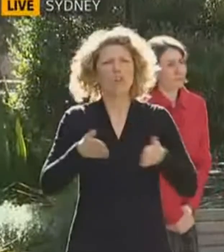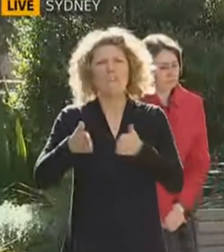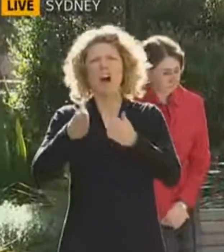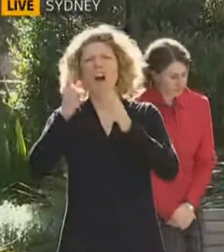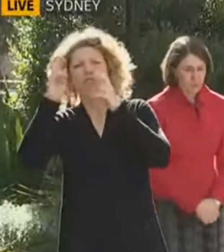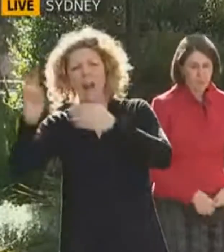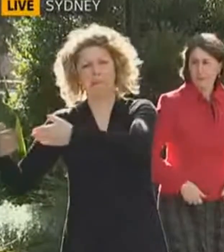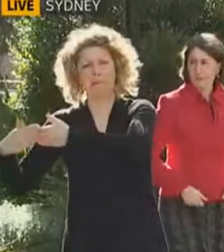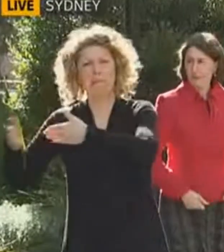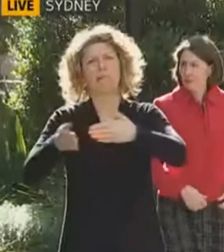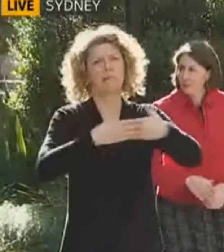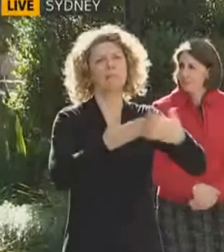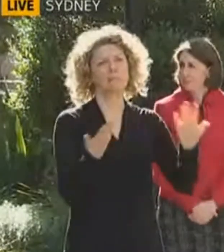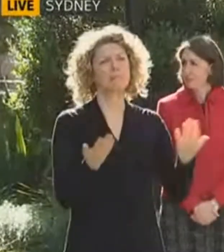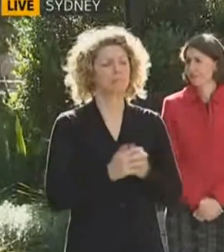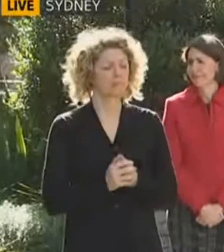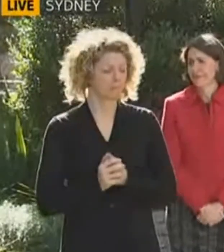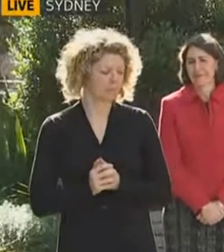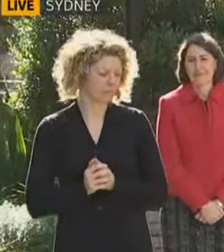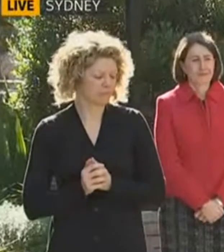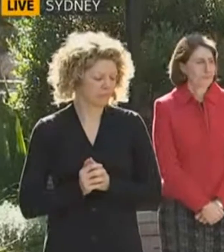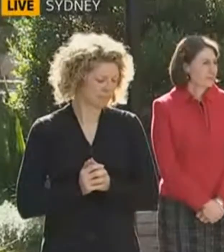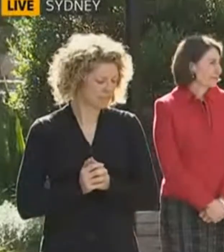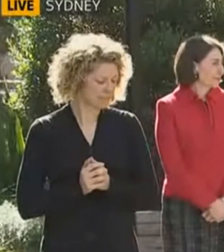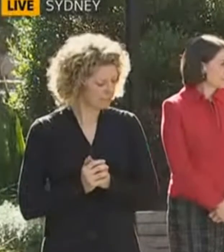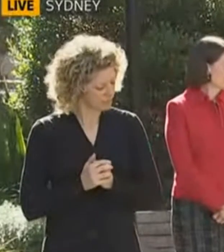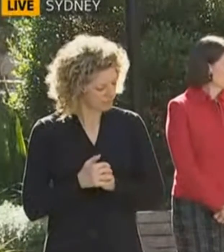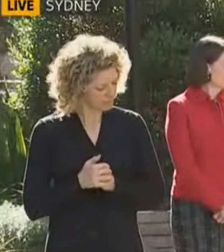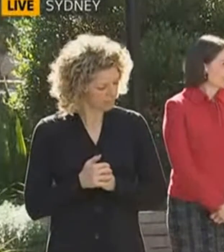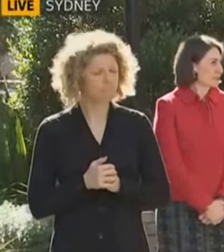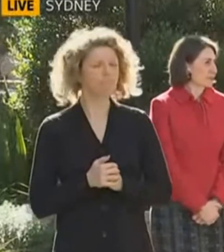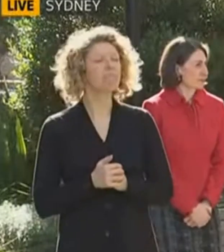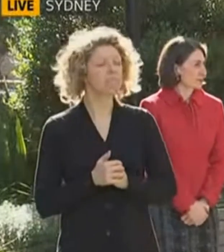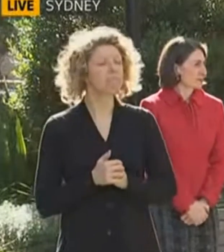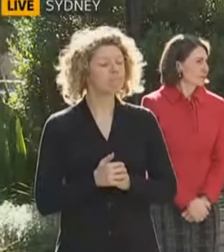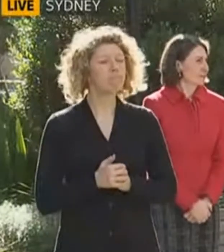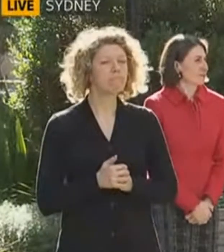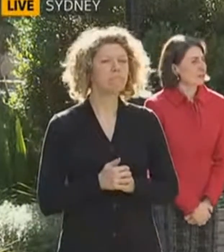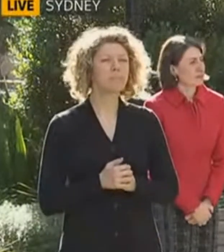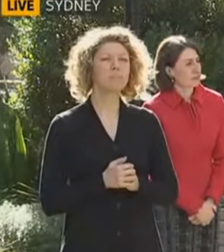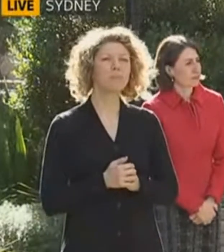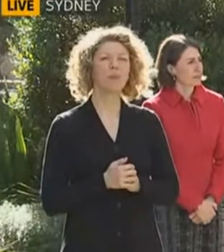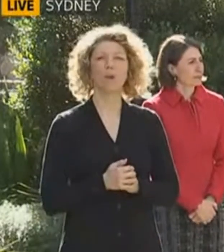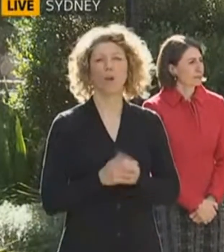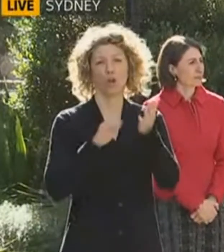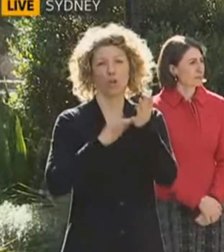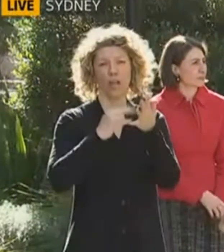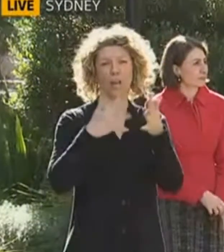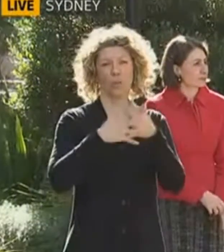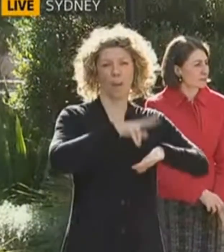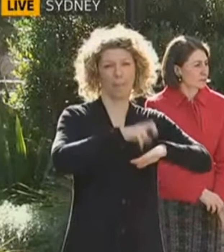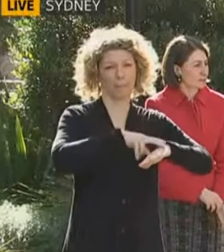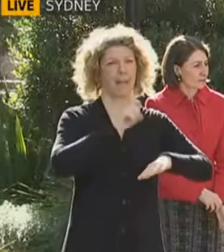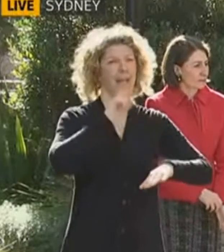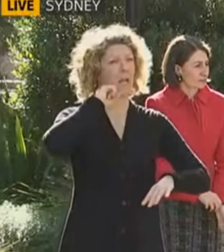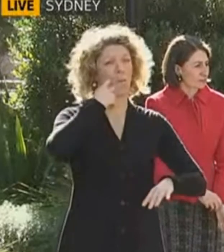Yeah, thanks, Berejiklian. From a New South Wales Police perspective, we'll be using a whole range of resources across the border. Now, clearly, it's a